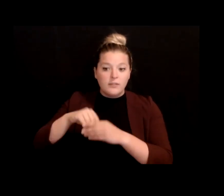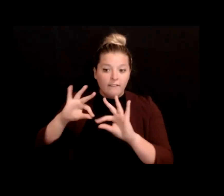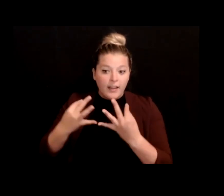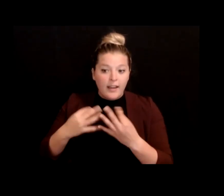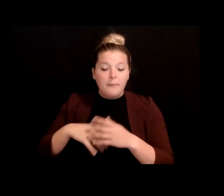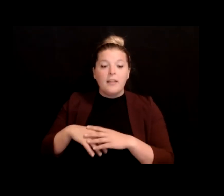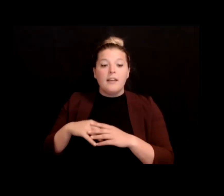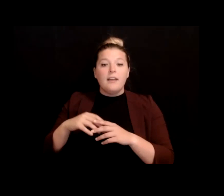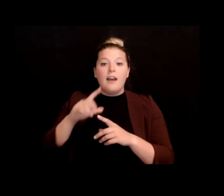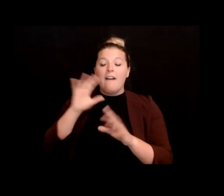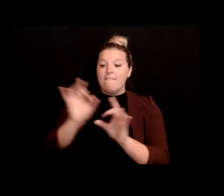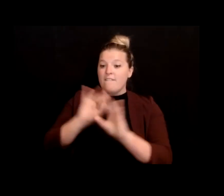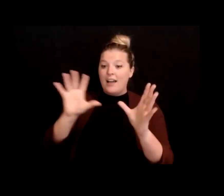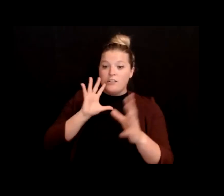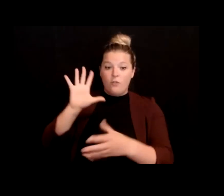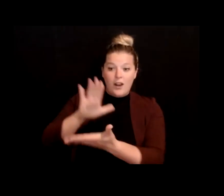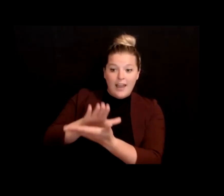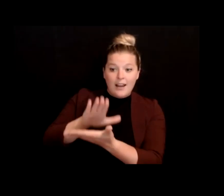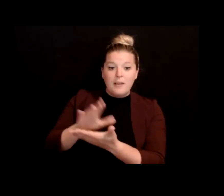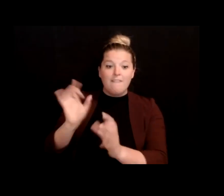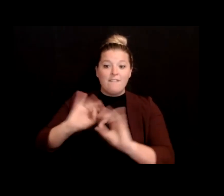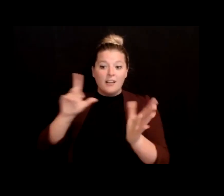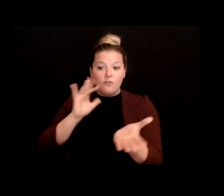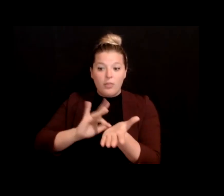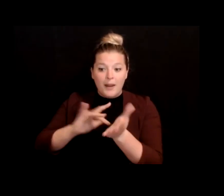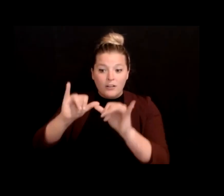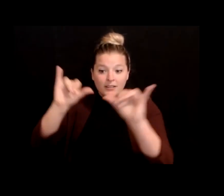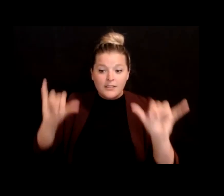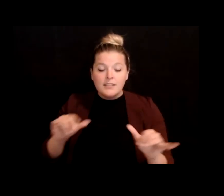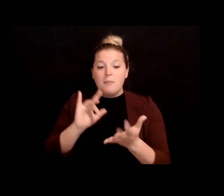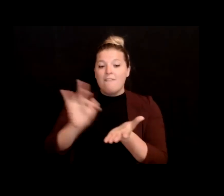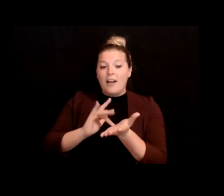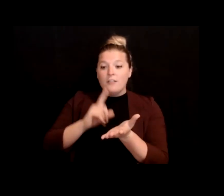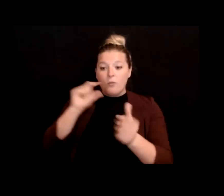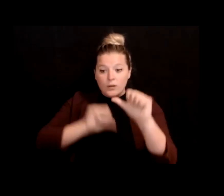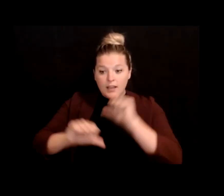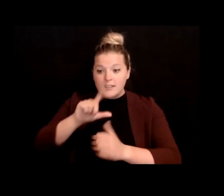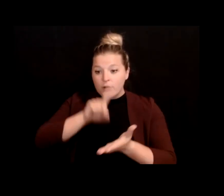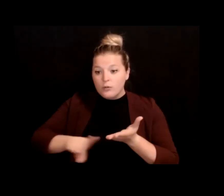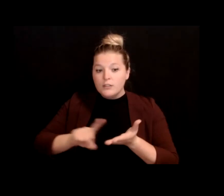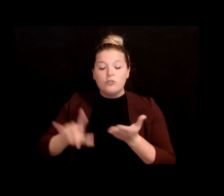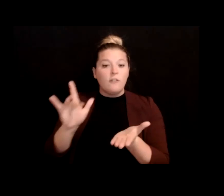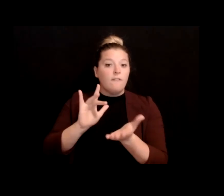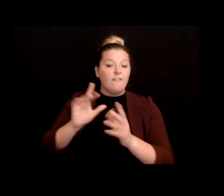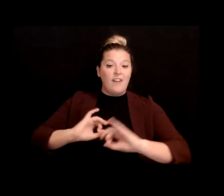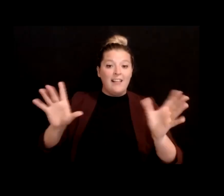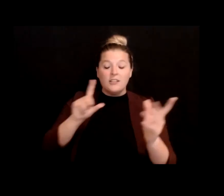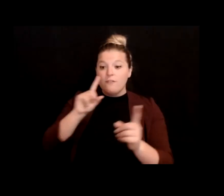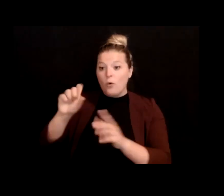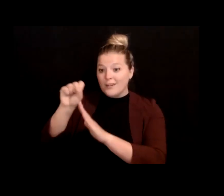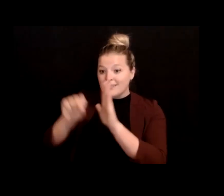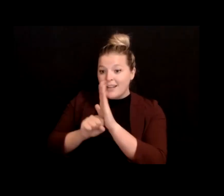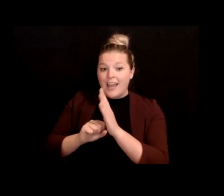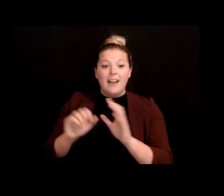the academy, the violence of the medical system, the violence of our scientific research, the violence of the state, the violence of empire